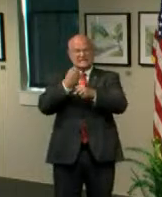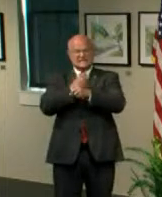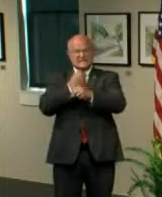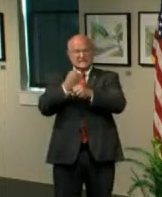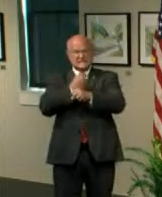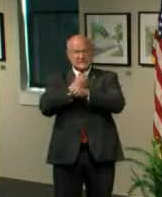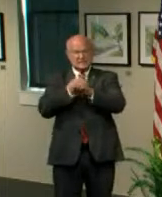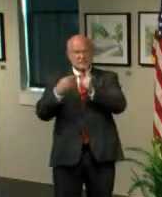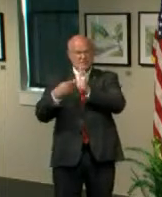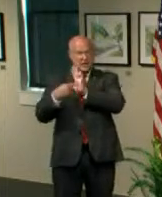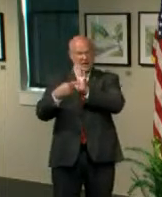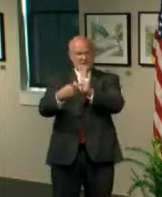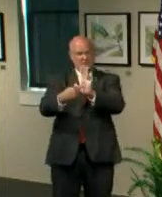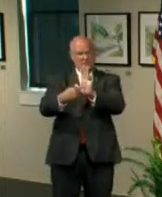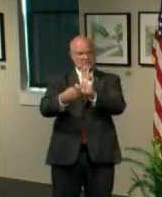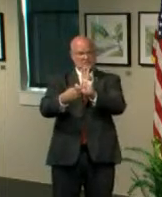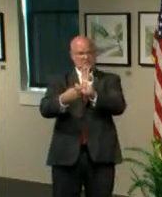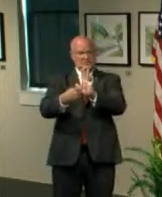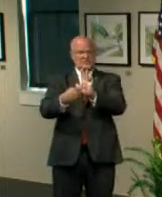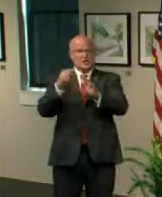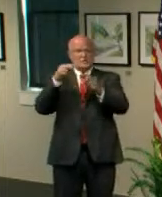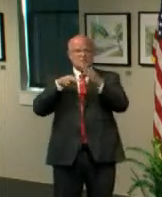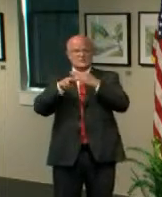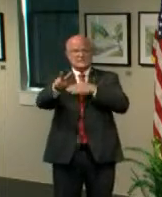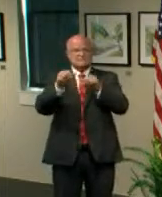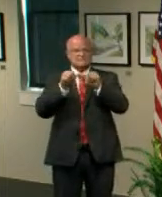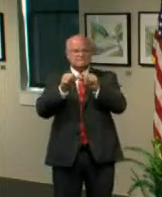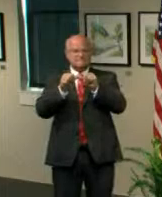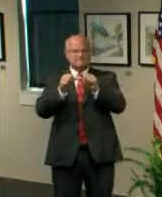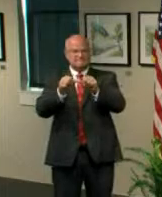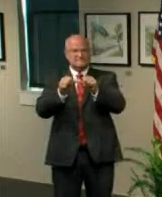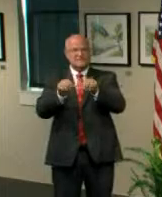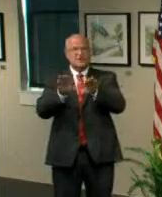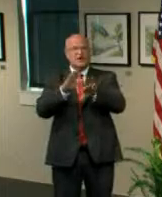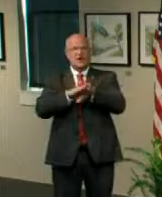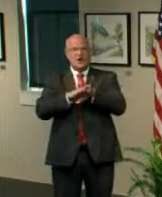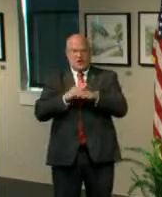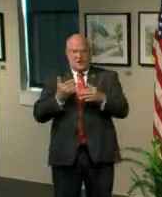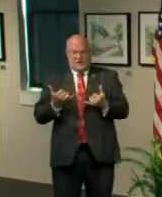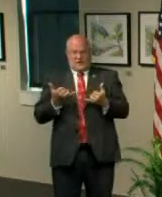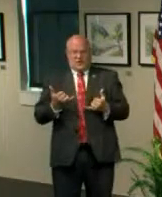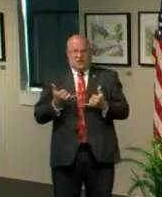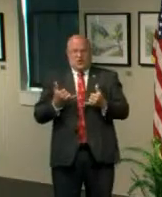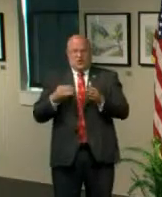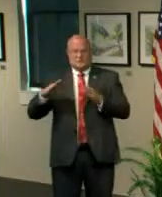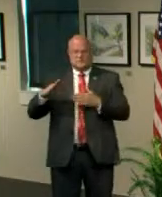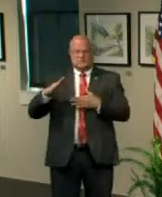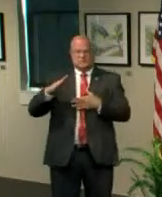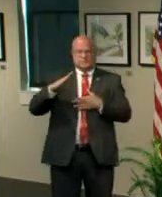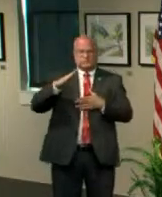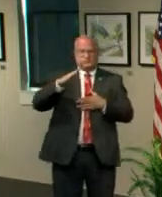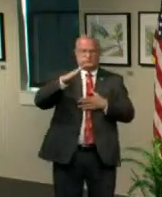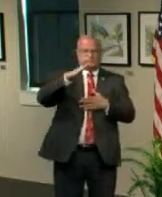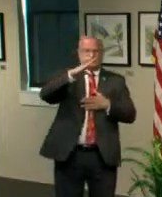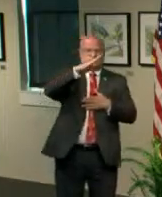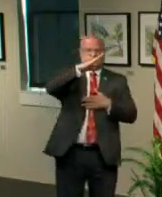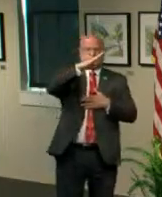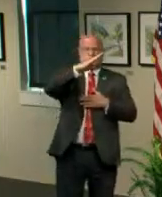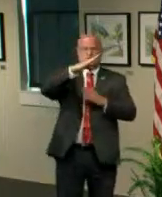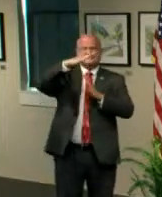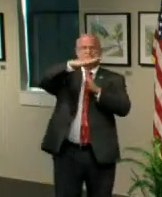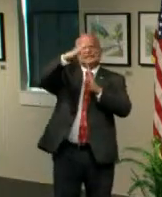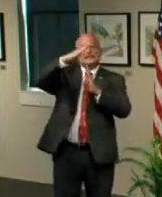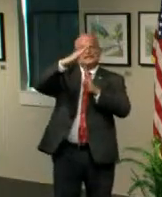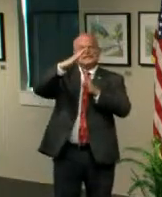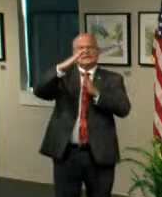statistical models are predicted to continue along the current trajectory, peaking in late